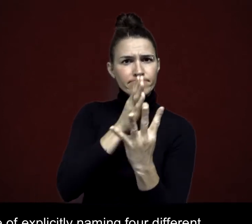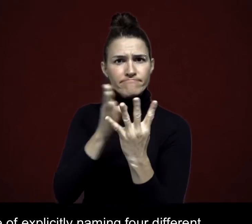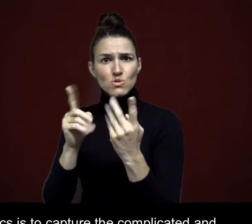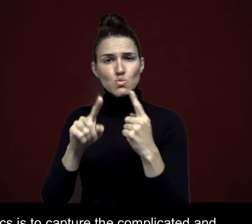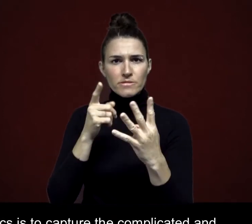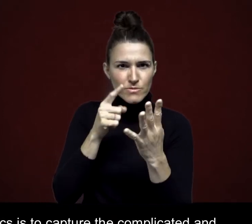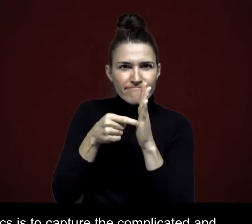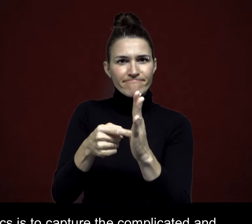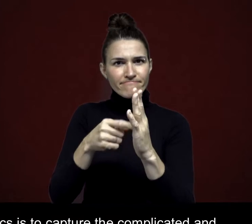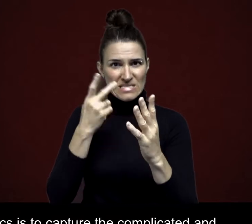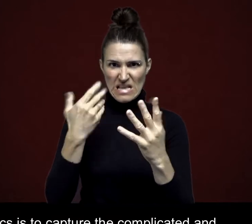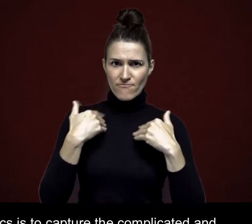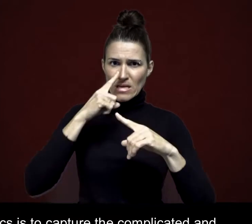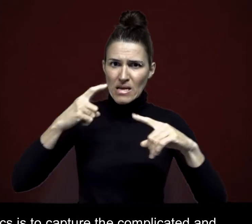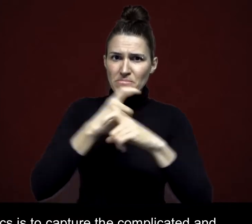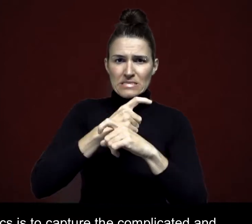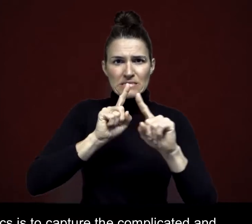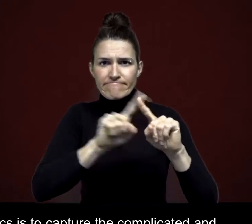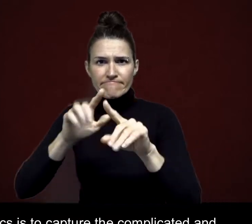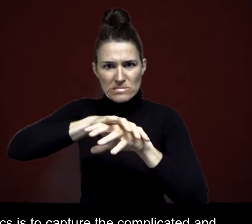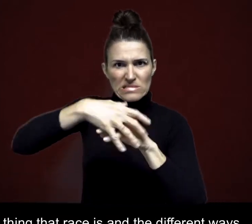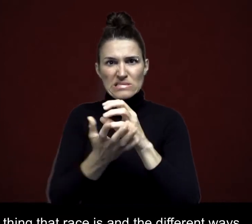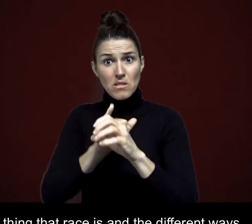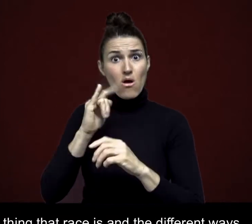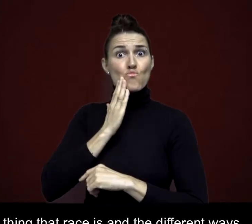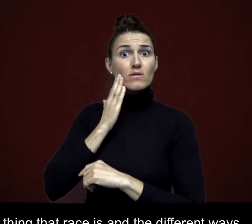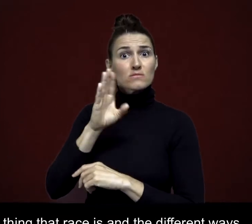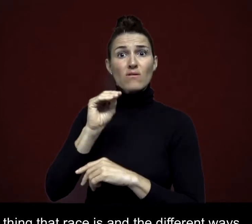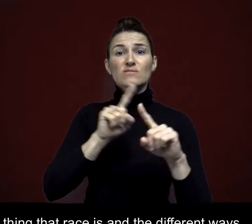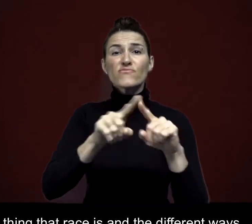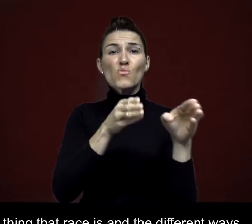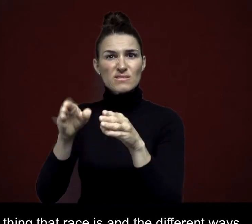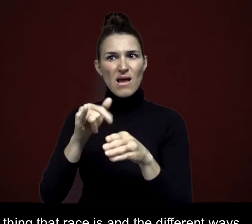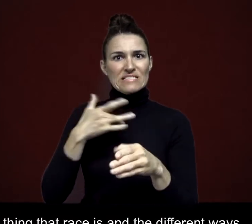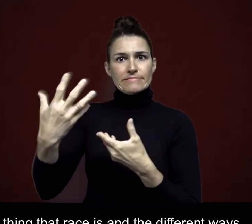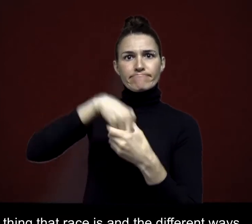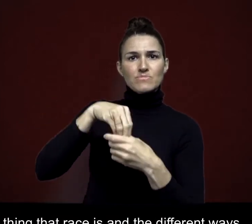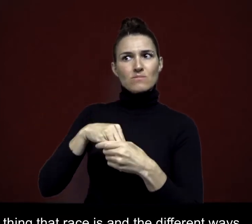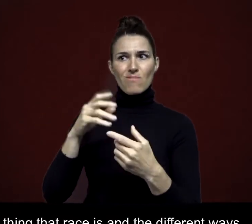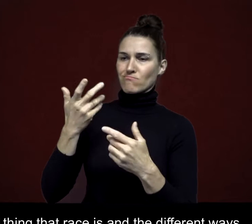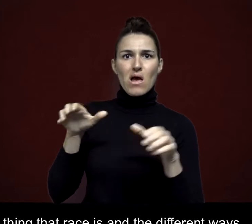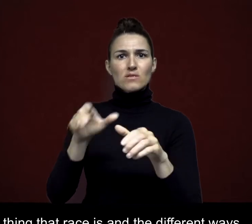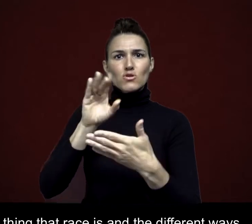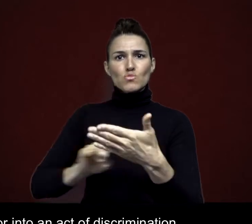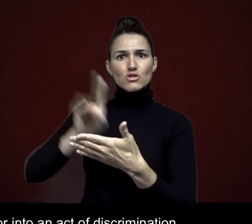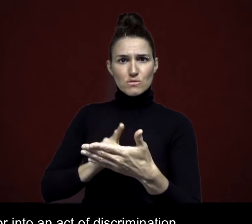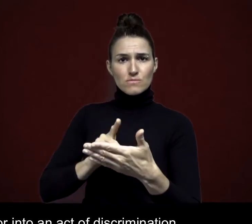different characteristics is to capture the complicated and multifaceted thing that race is, and the different ways it might factor into